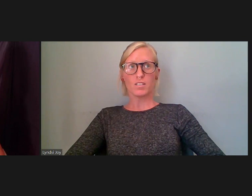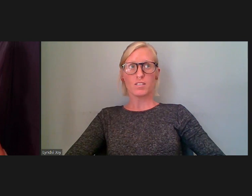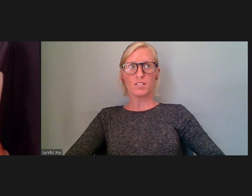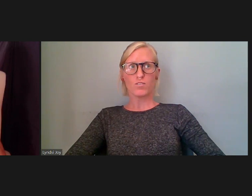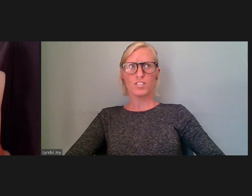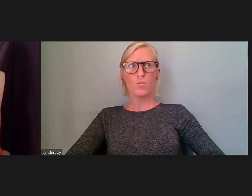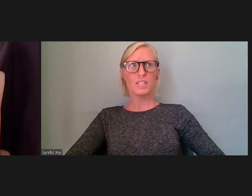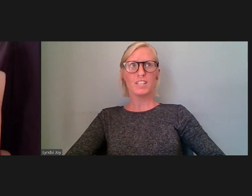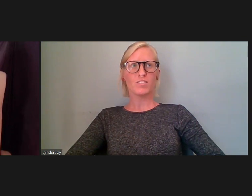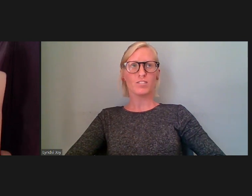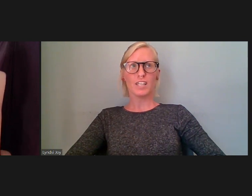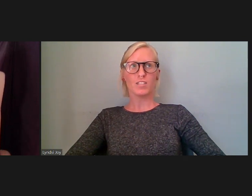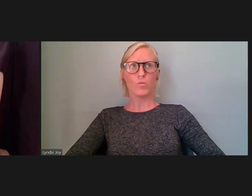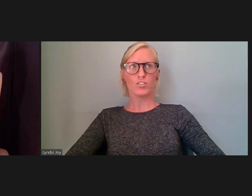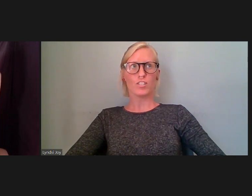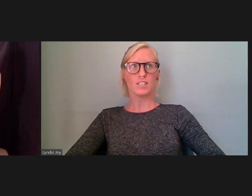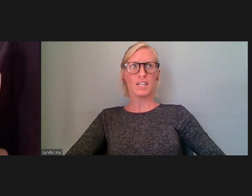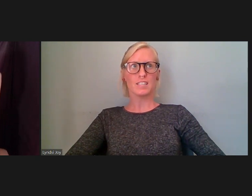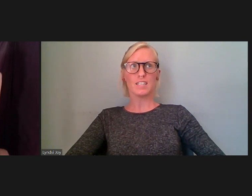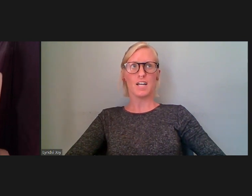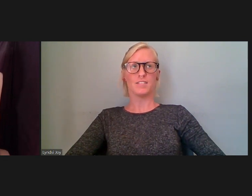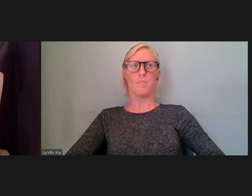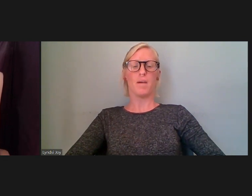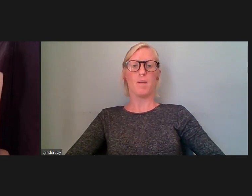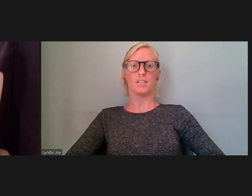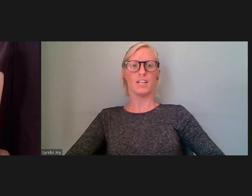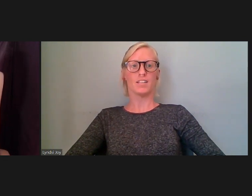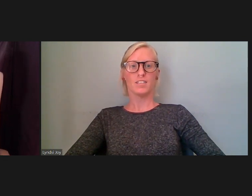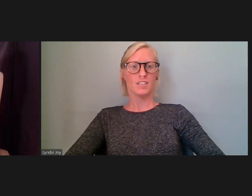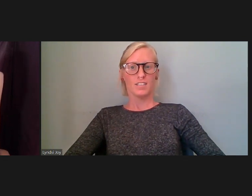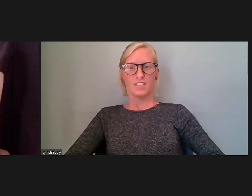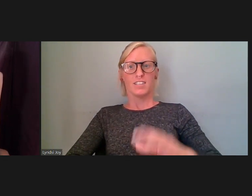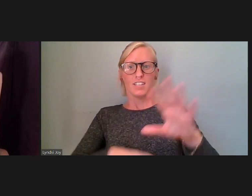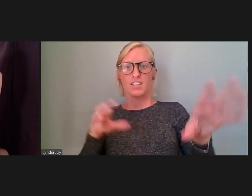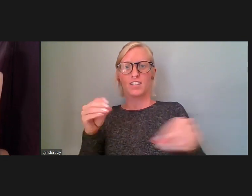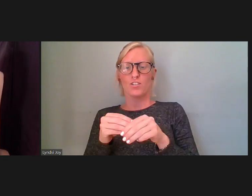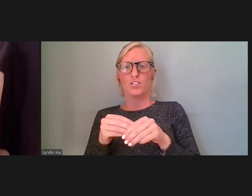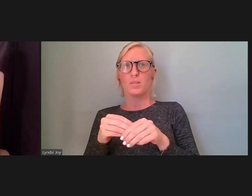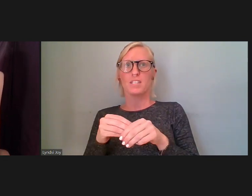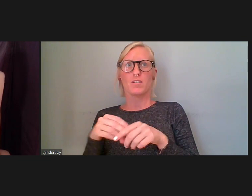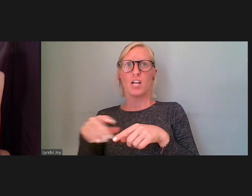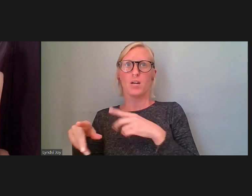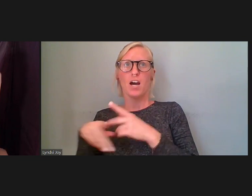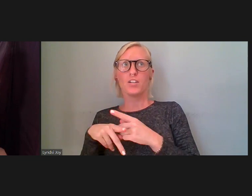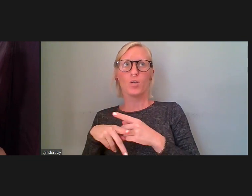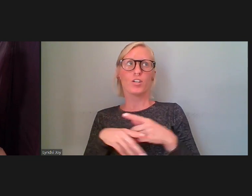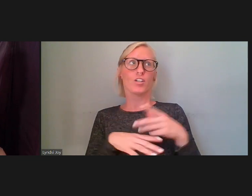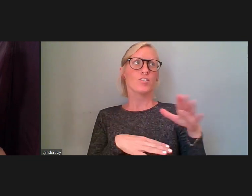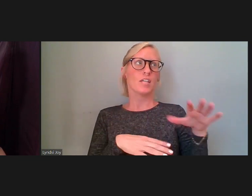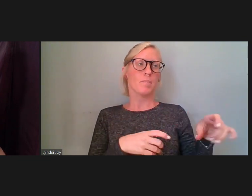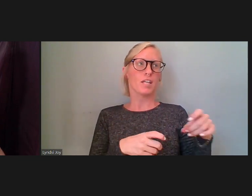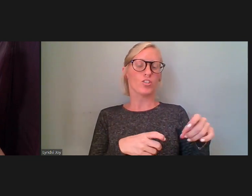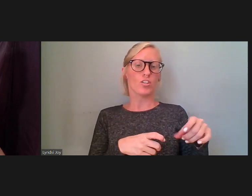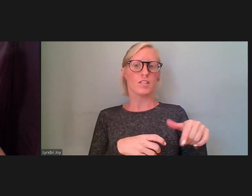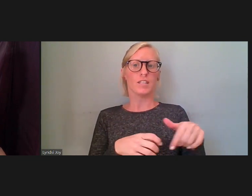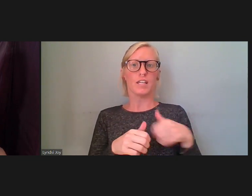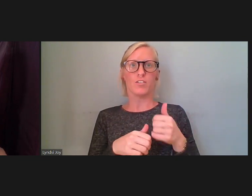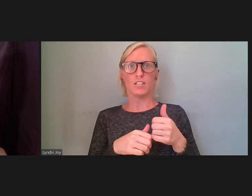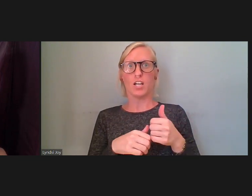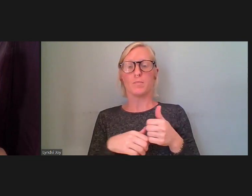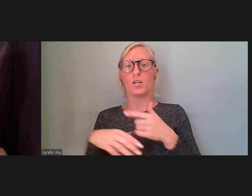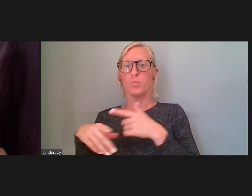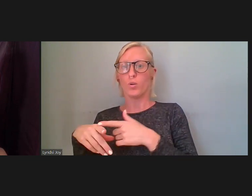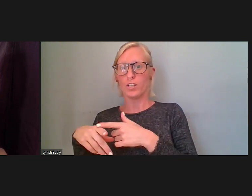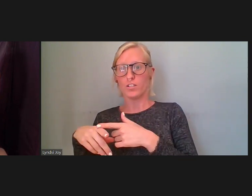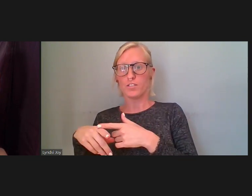good because there's so many related questions. Like I did a content map and like there was some because they talked about healthcare workers and managers, and then later